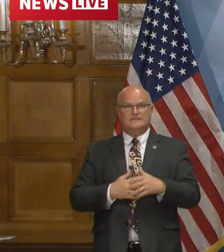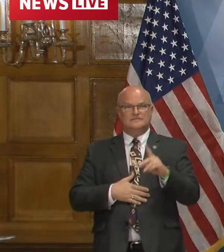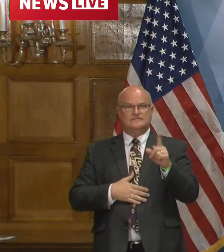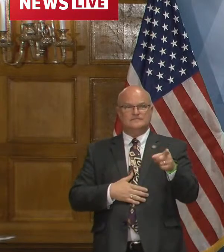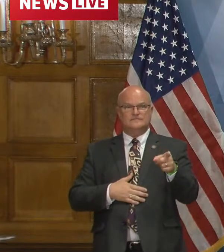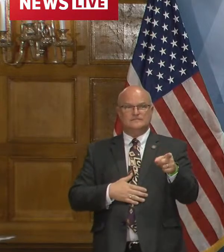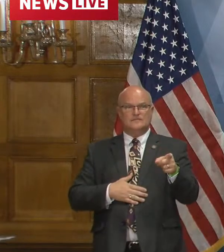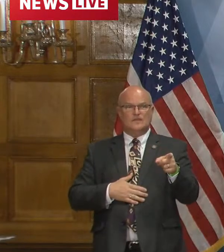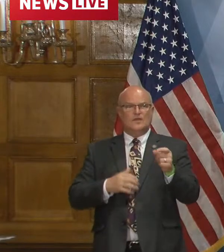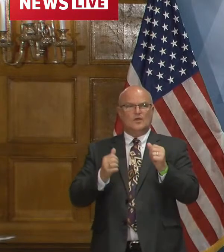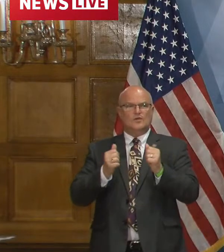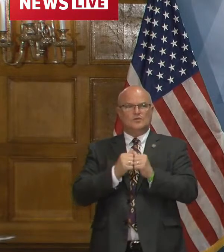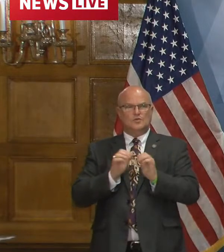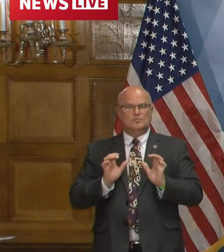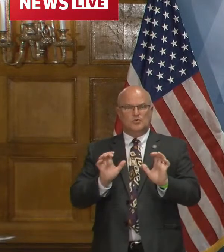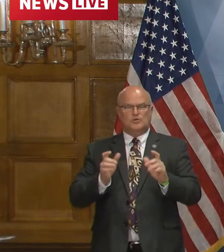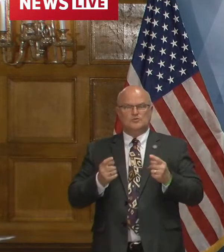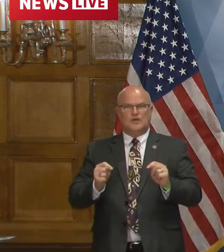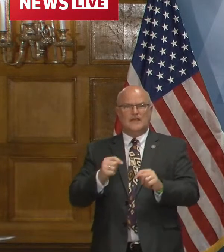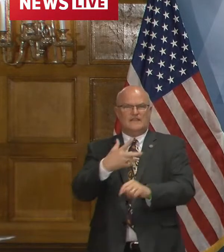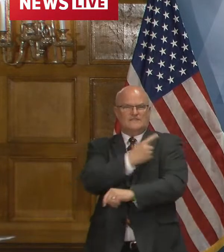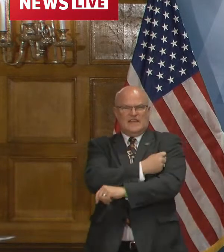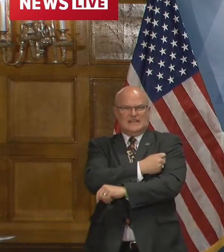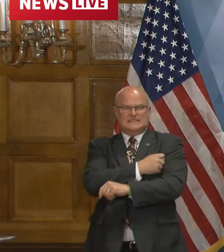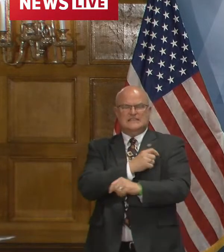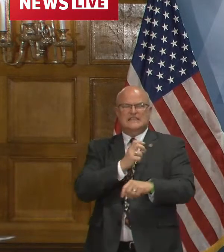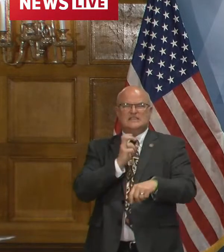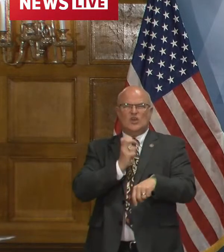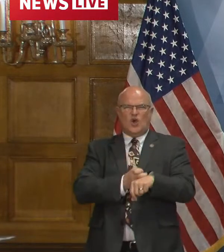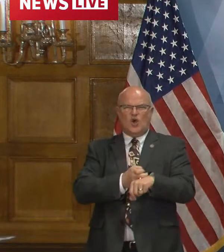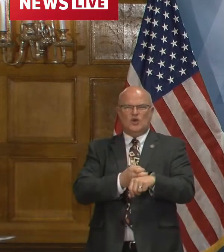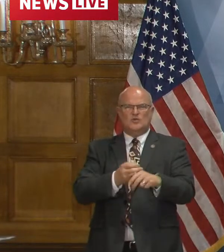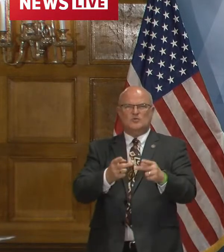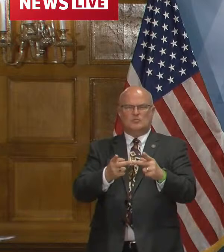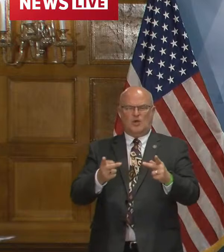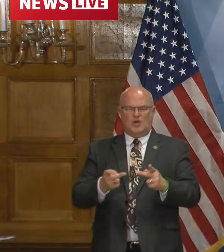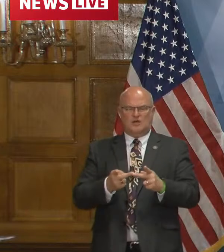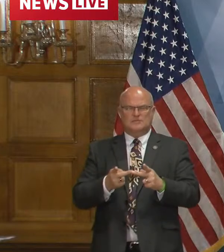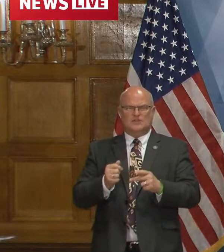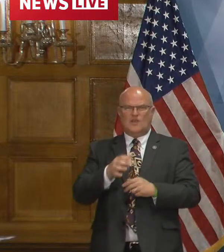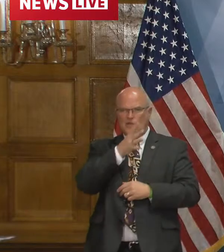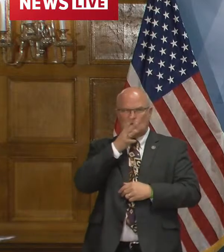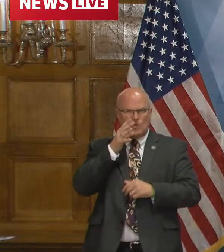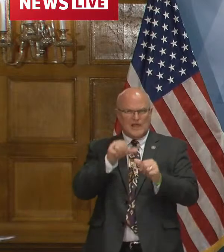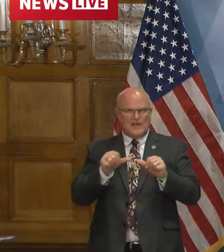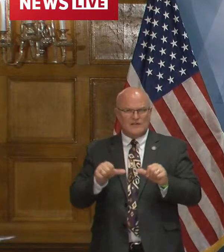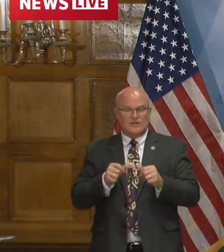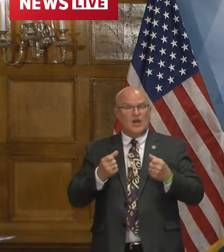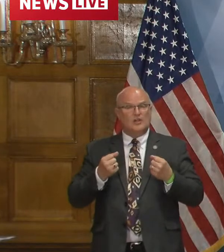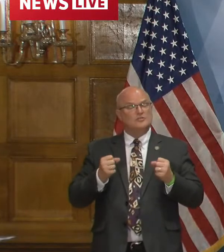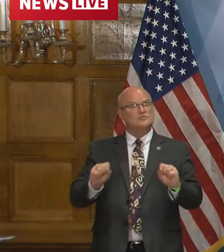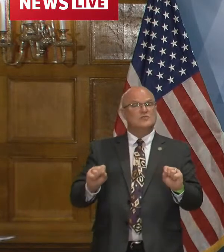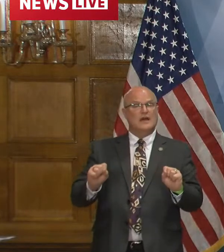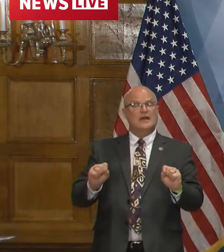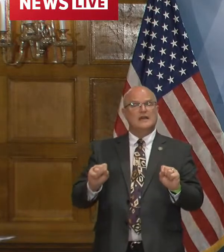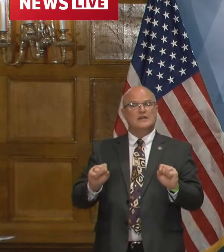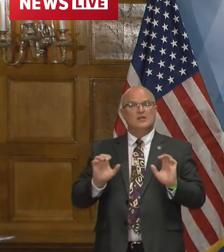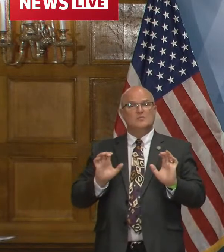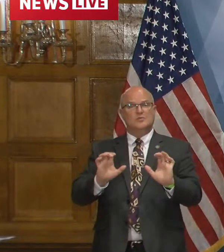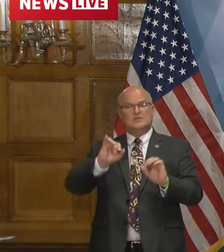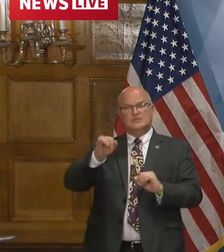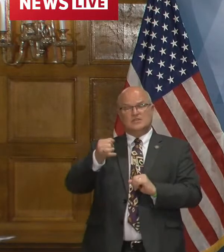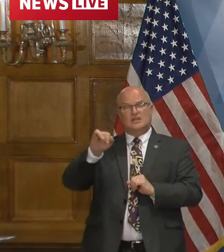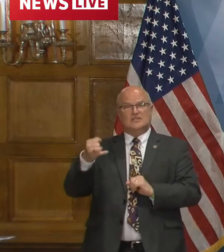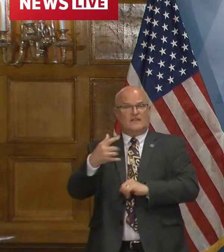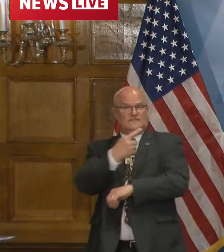with your push to try to get the vaccine into the harder reached parts of Arkansas, the rural areas, are you trying to push the